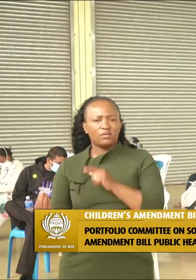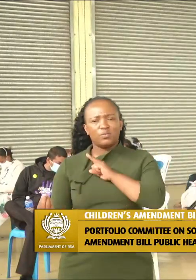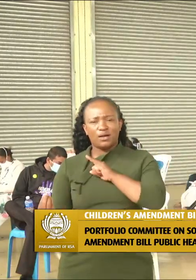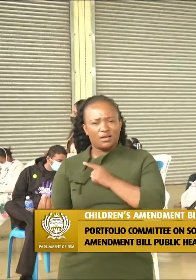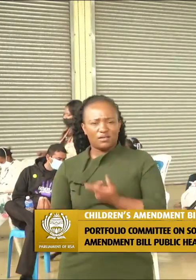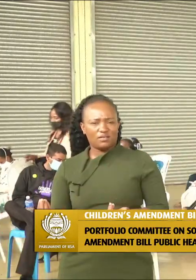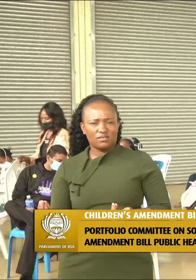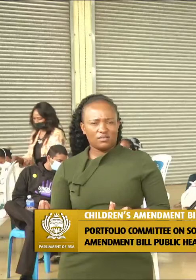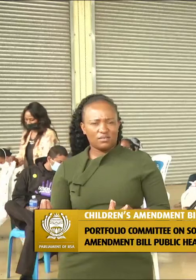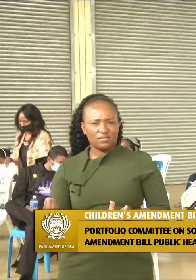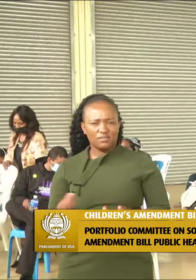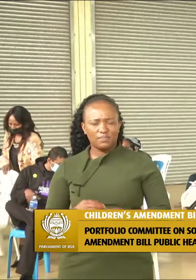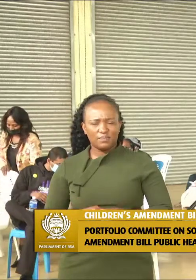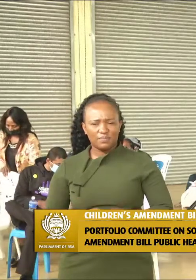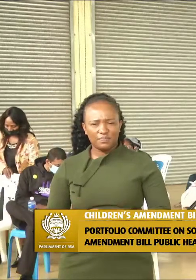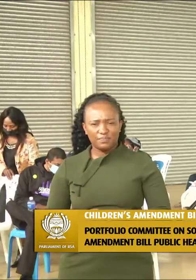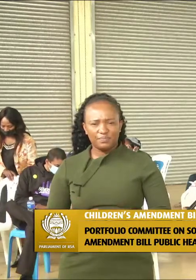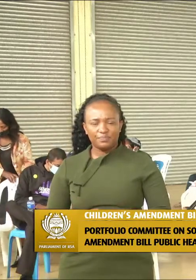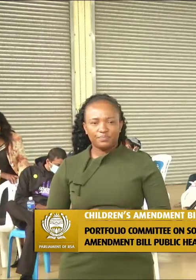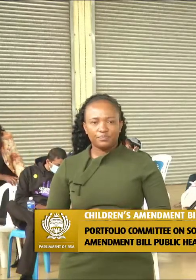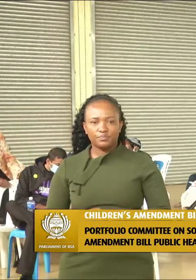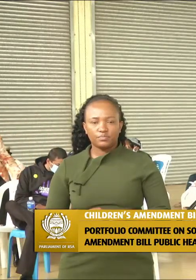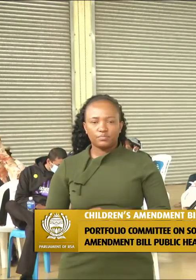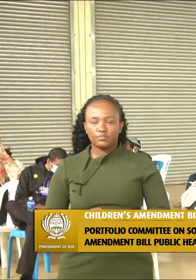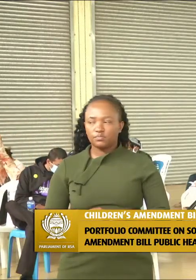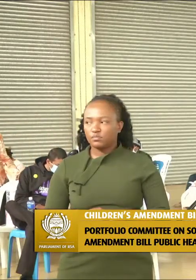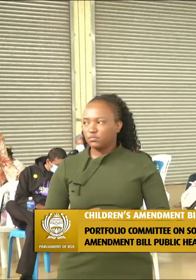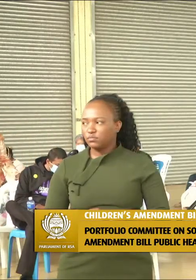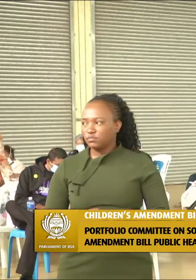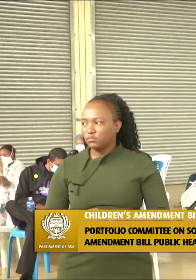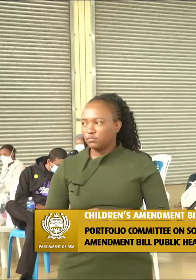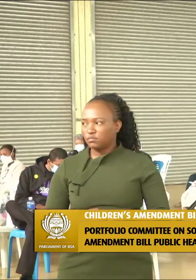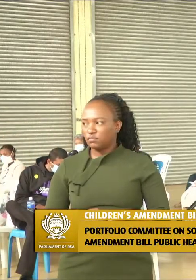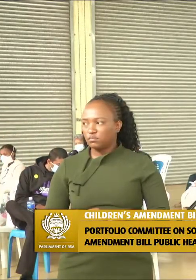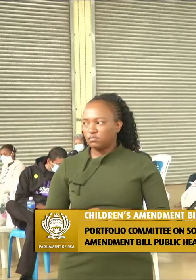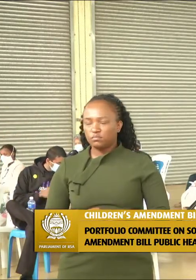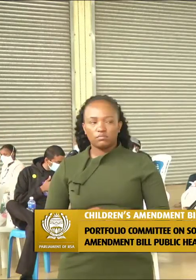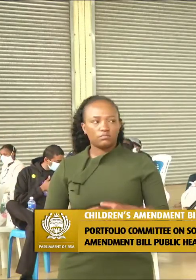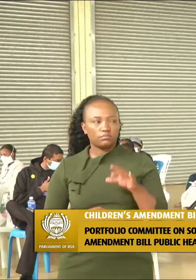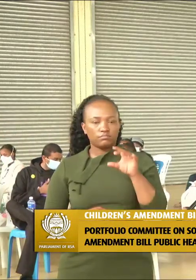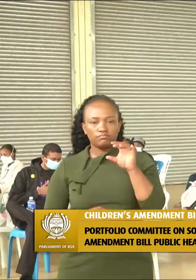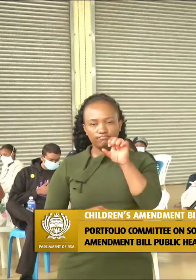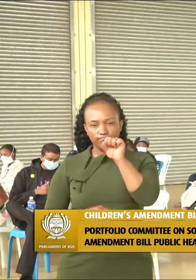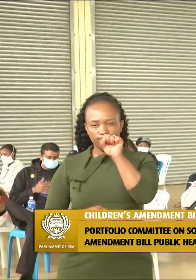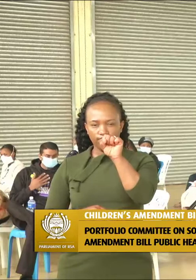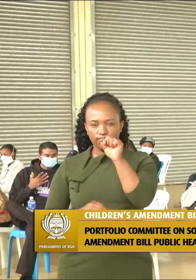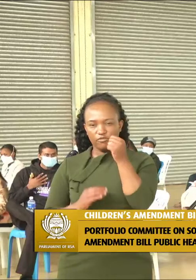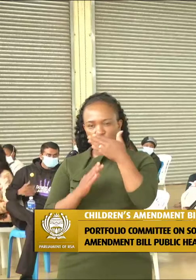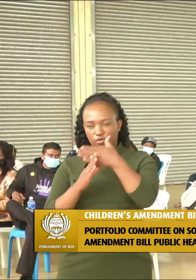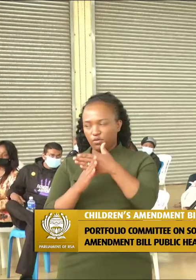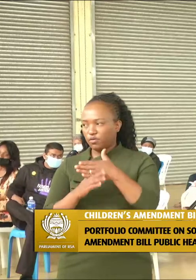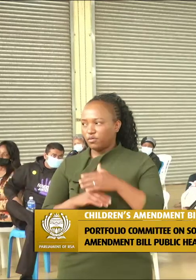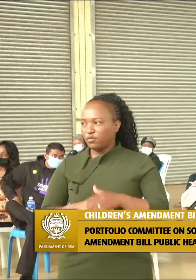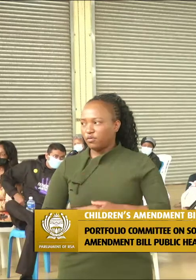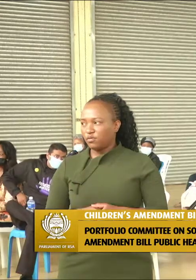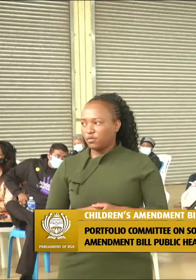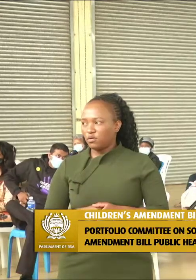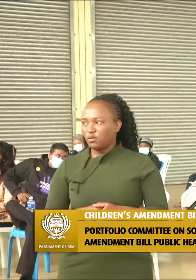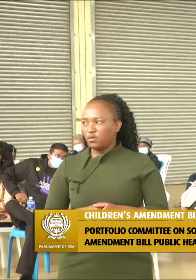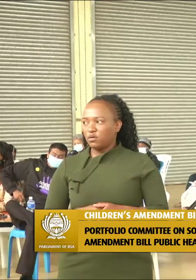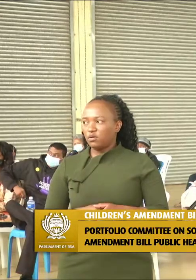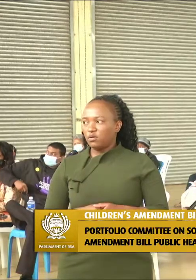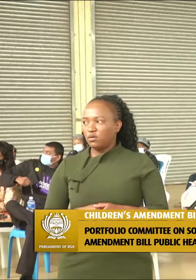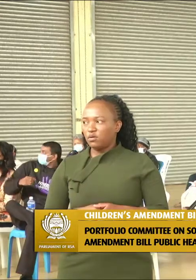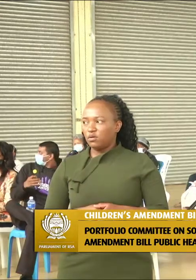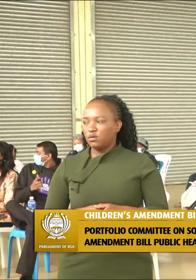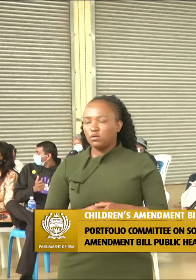ukuthi indaba ukuthi uma kuukuthi All abazali right, ba okay, divorce. just a little bit, I'm sorry for this. Social workers,